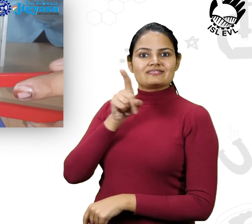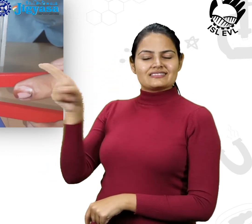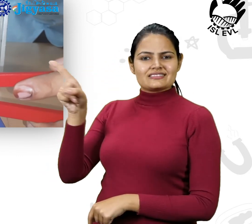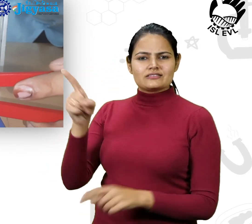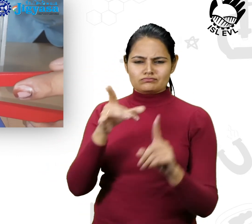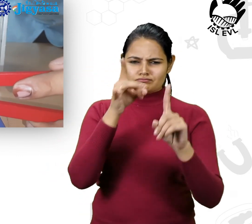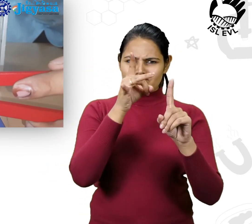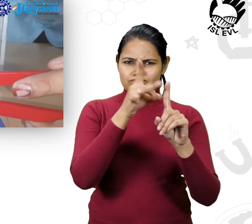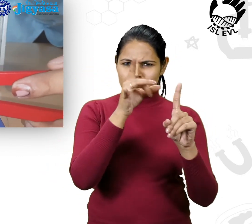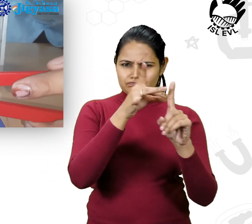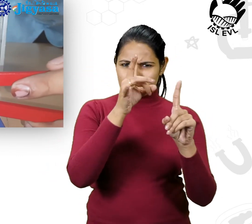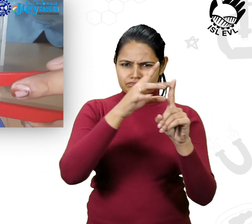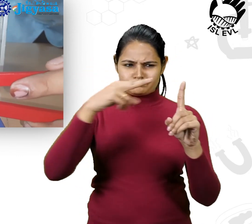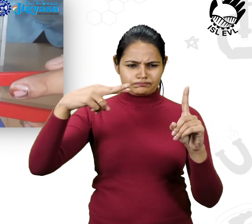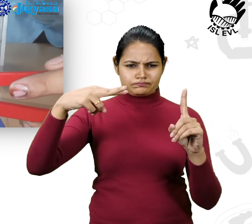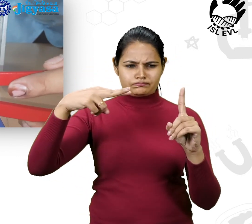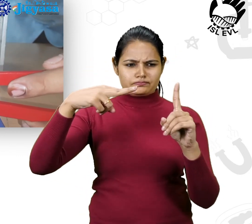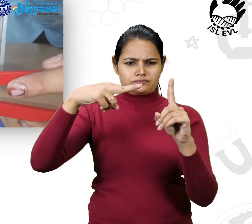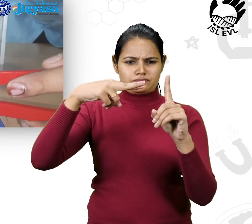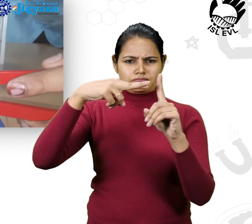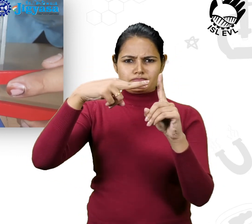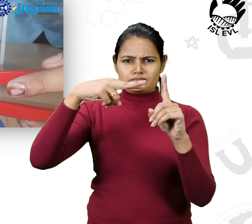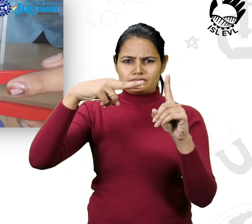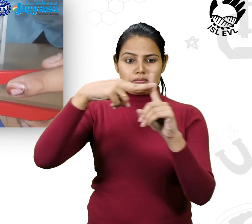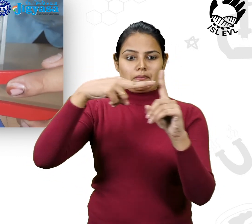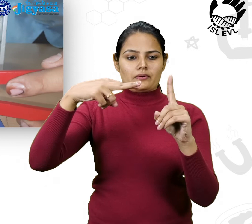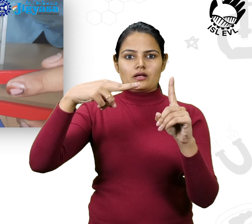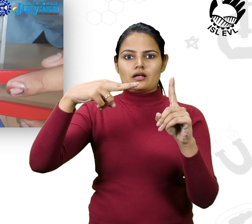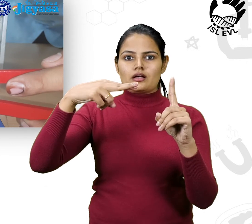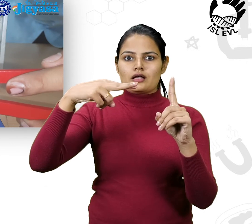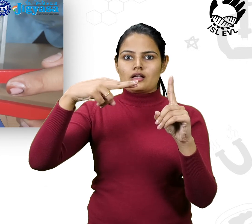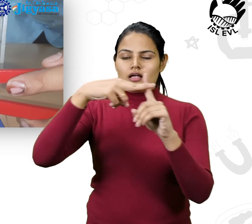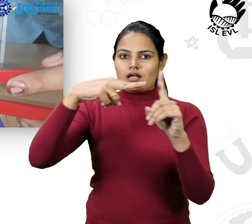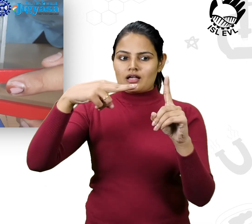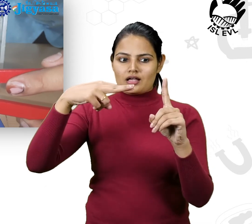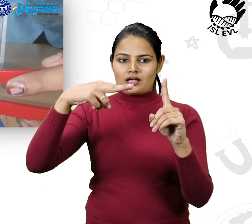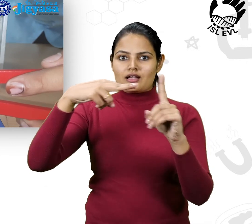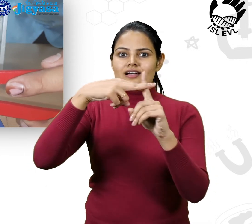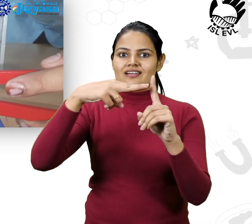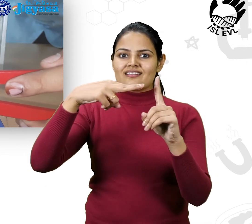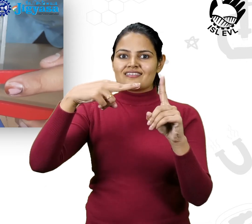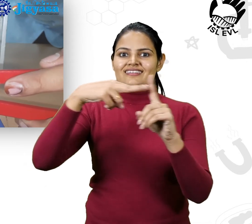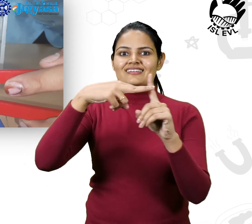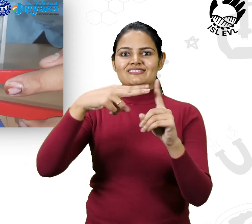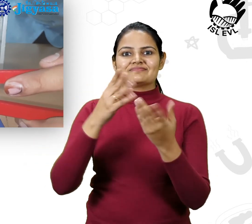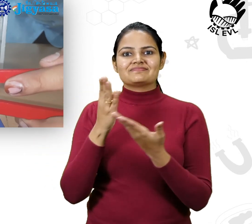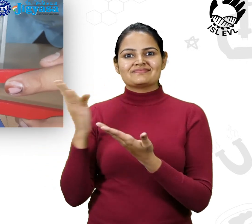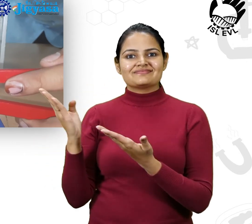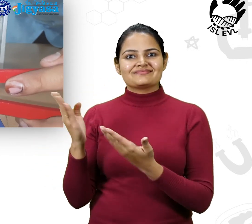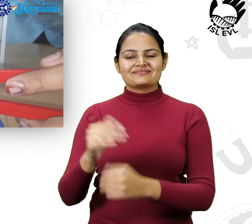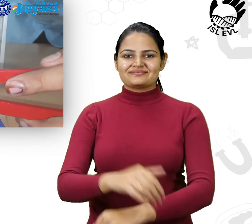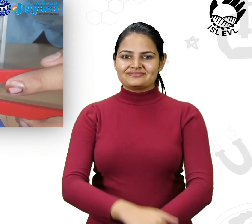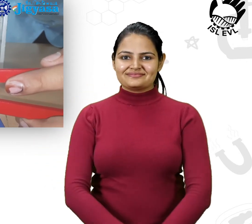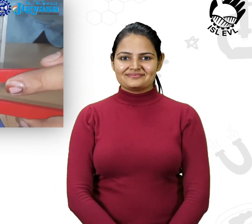carrying conductor deflects towards left as the direction of magnetic field is reversed.